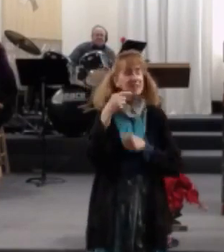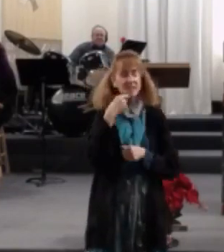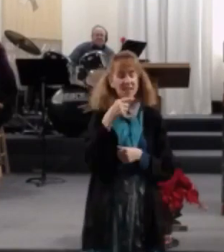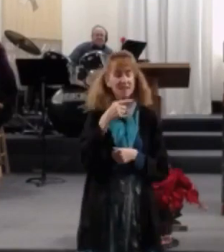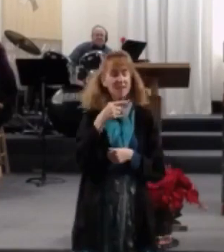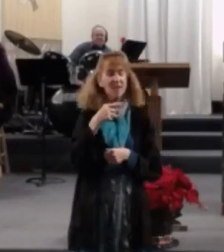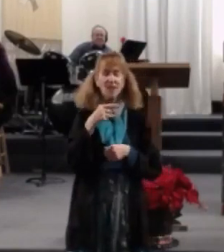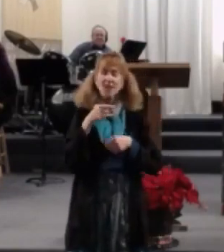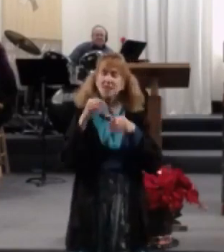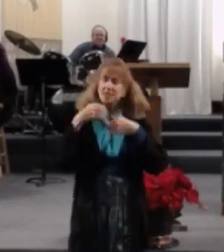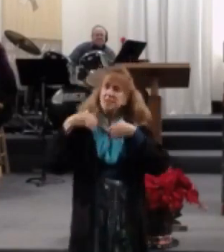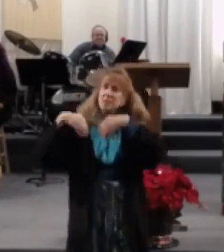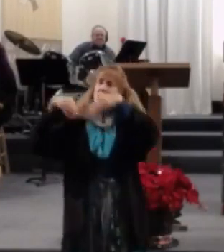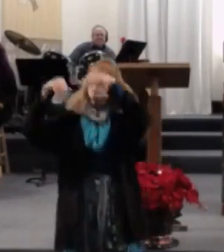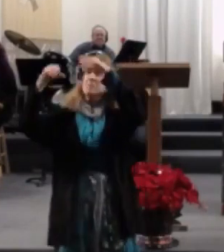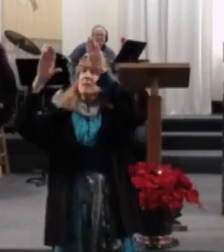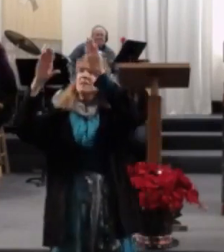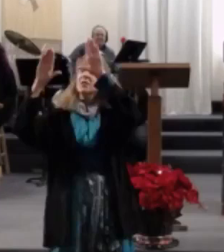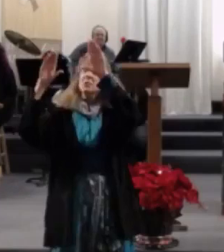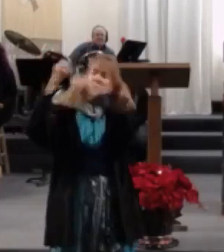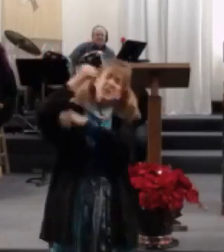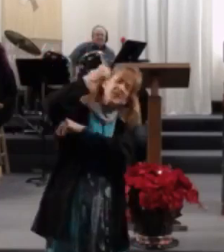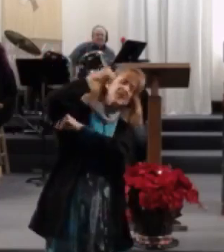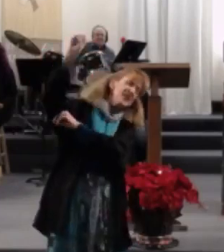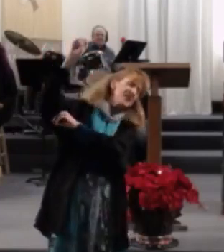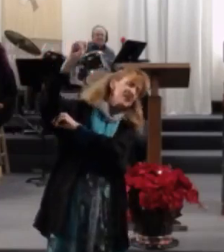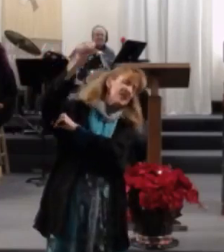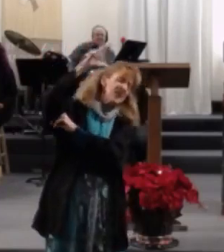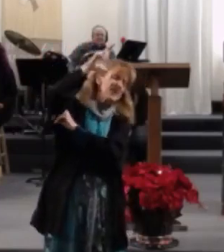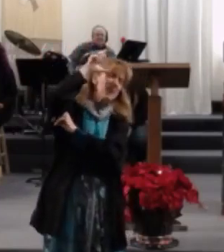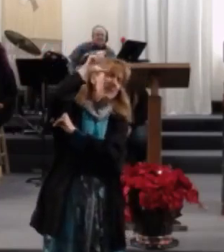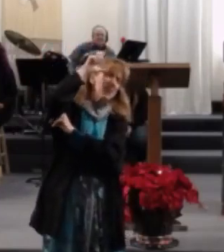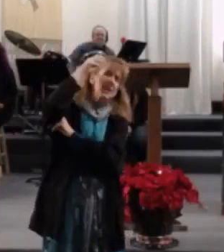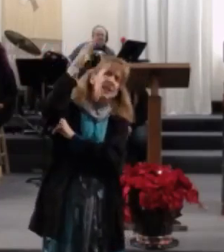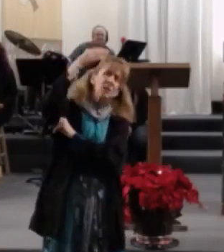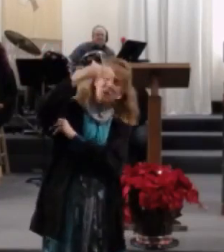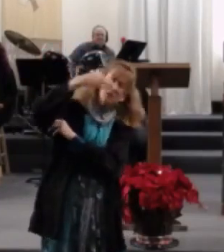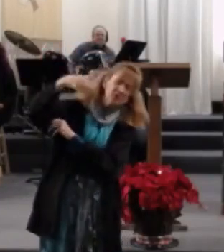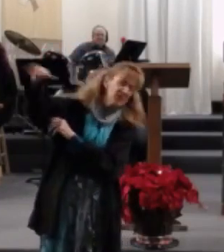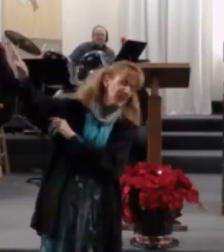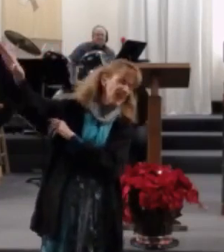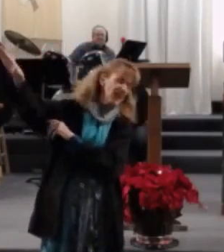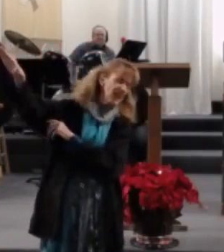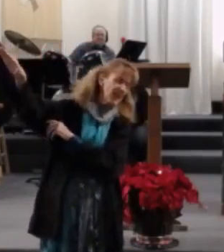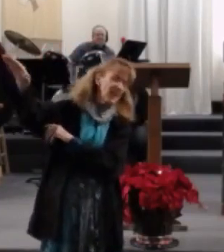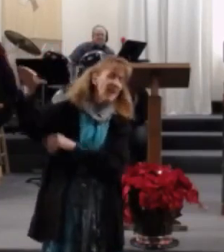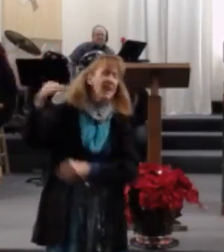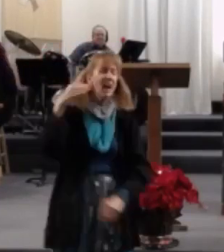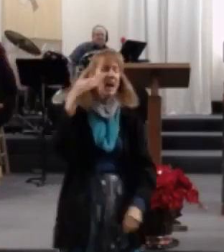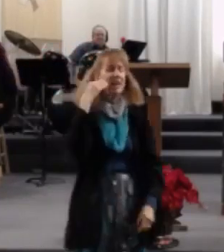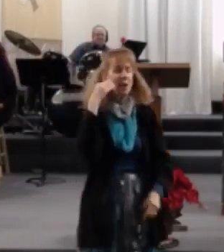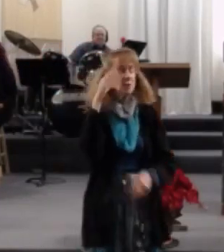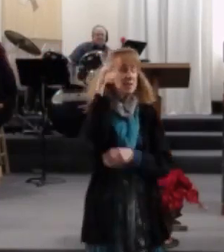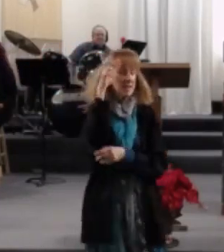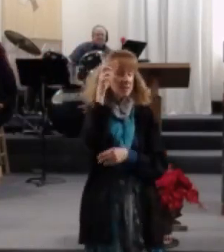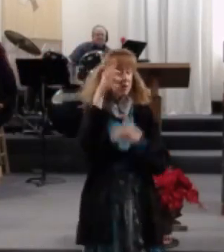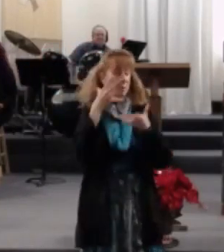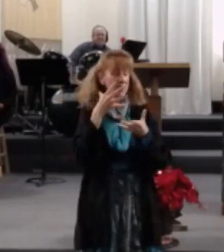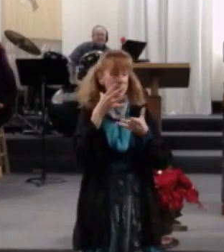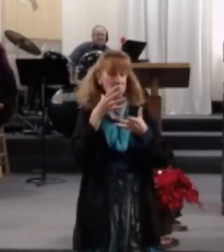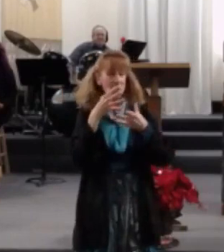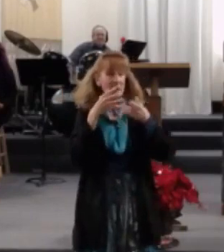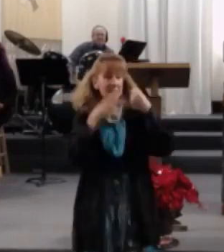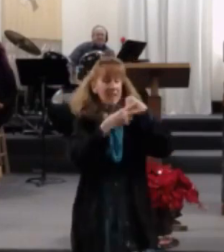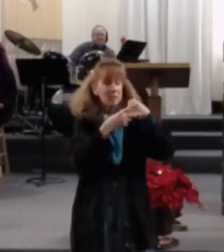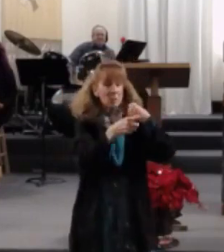God, therefore, and resist the devil, and he will flee from you. I know the devil like to attack you, to keep you away from church, keep